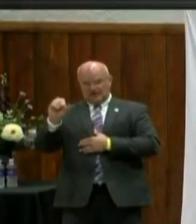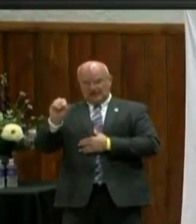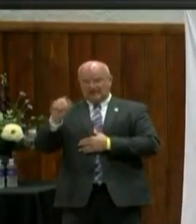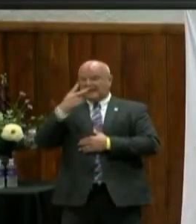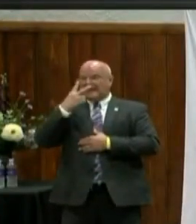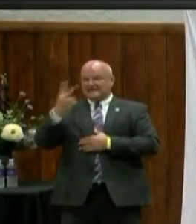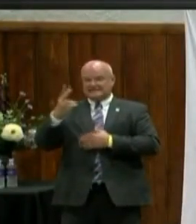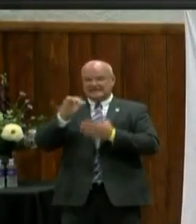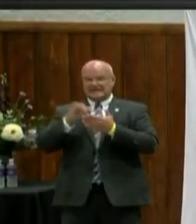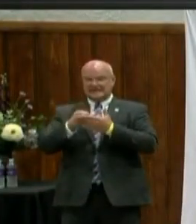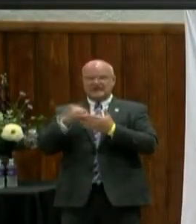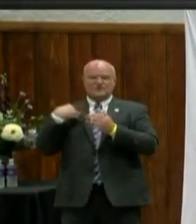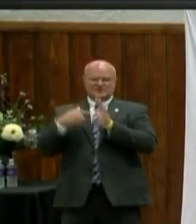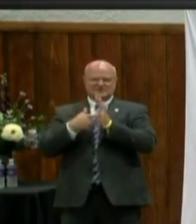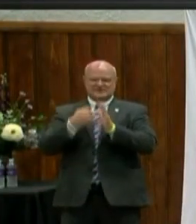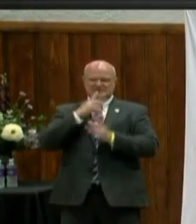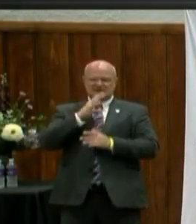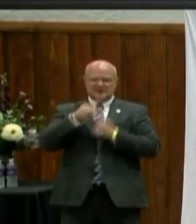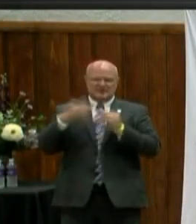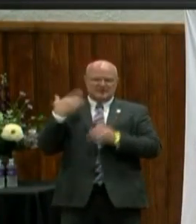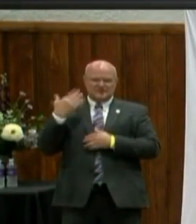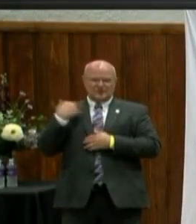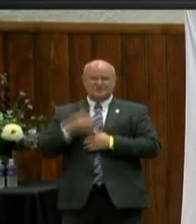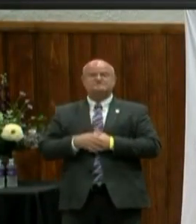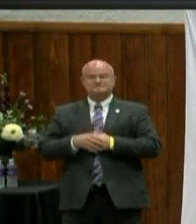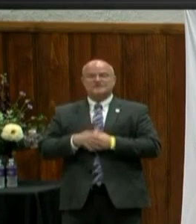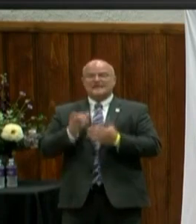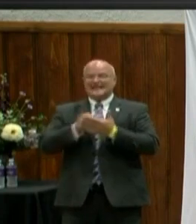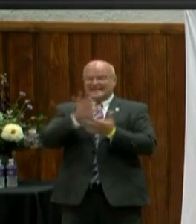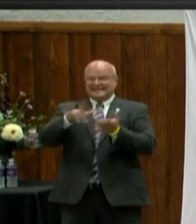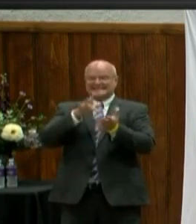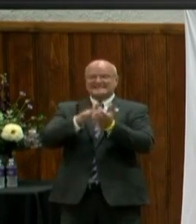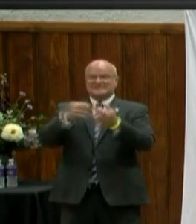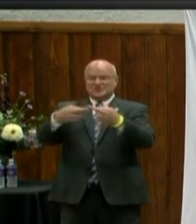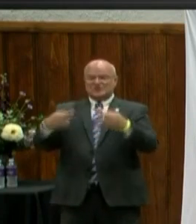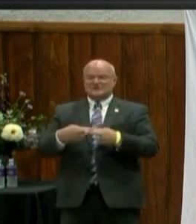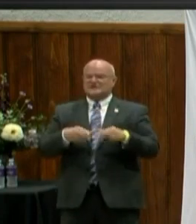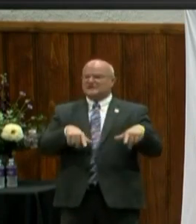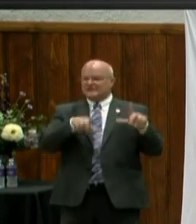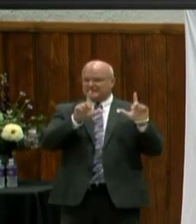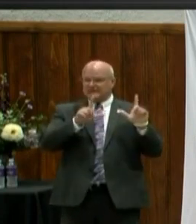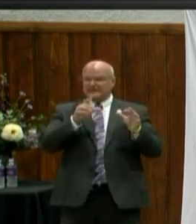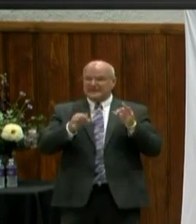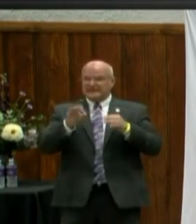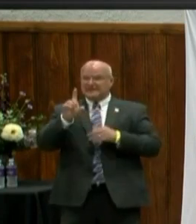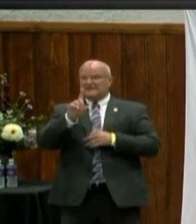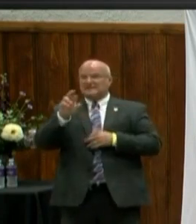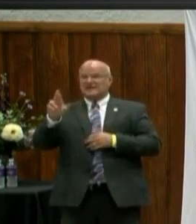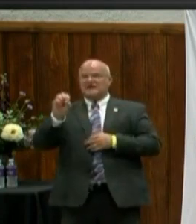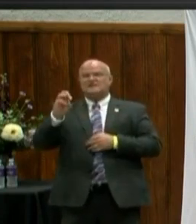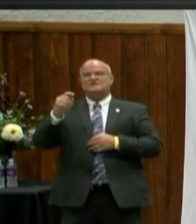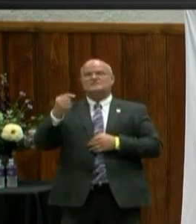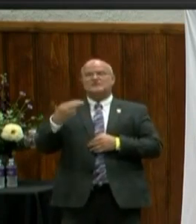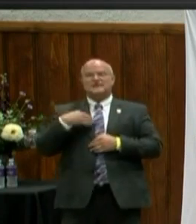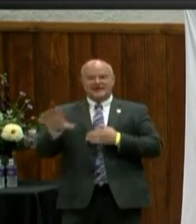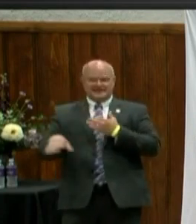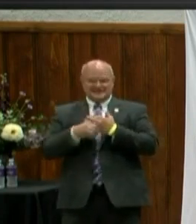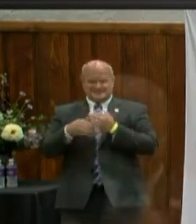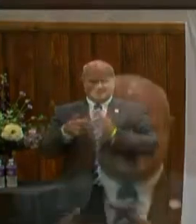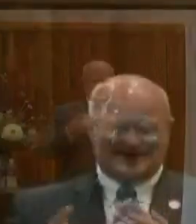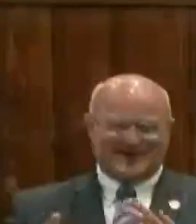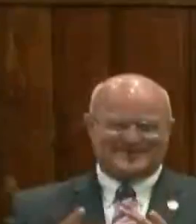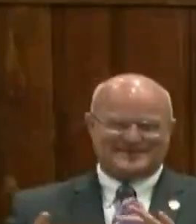trend line that we previously indicated. And so that's the central region. We'll leave that up in case Dr. Smith has